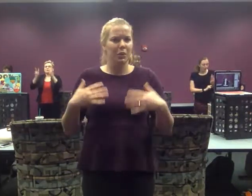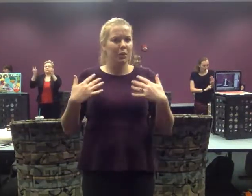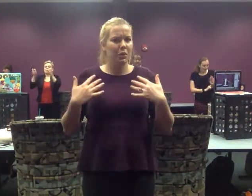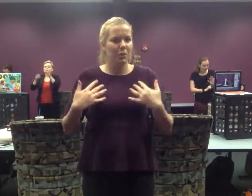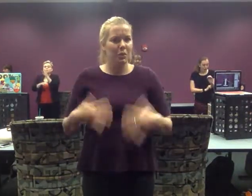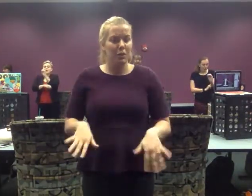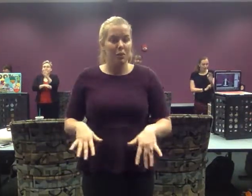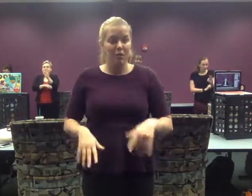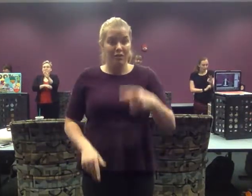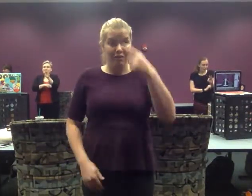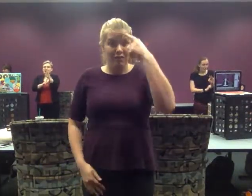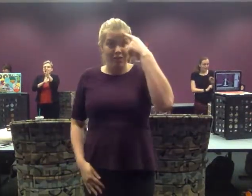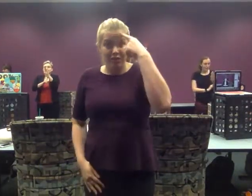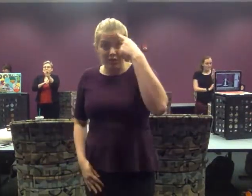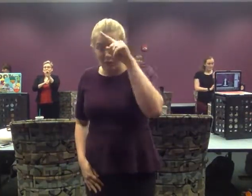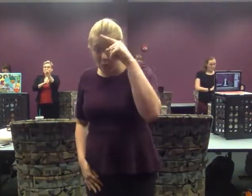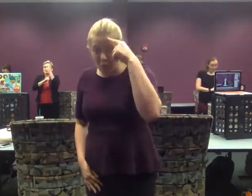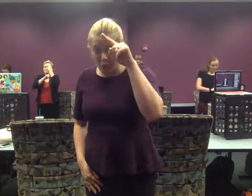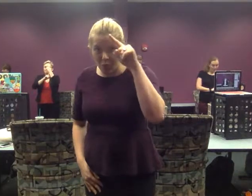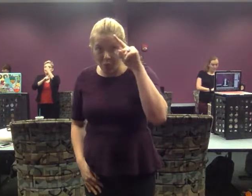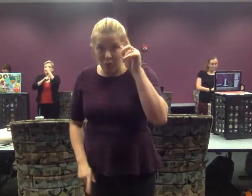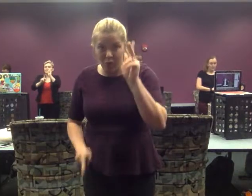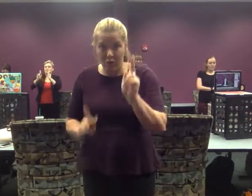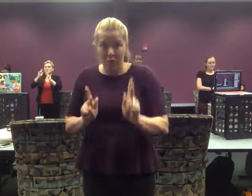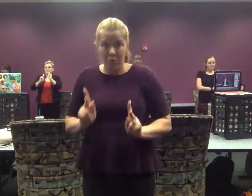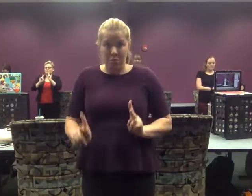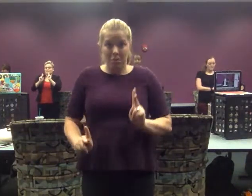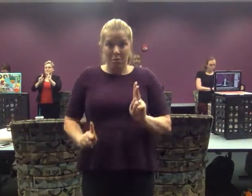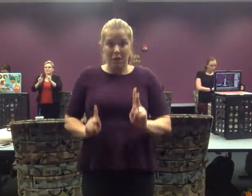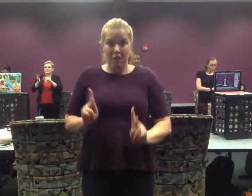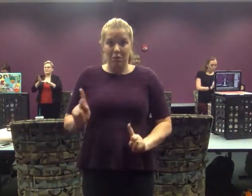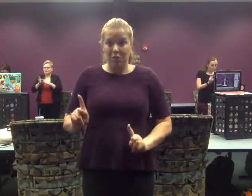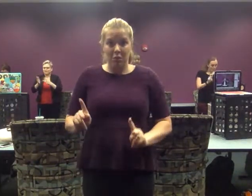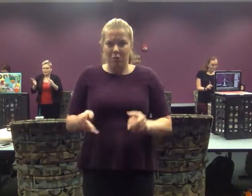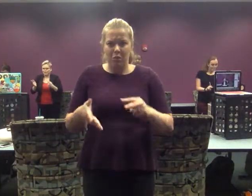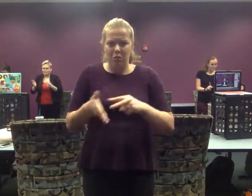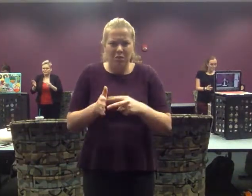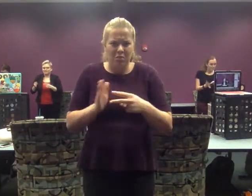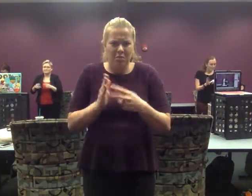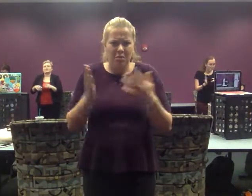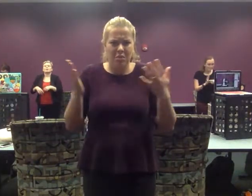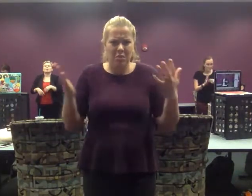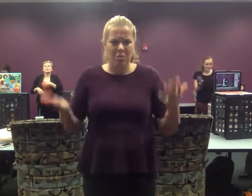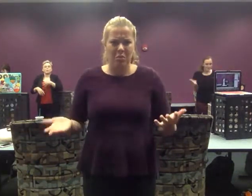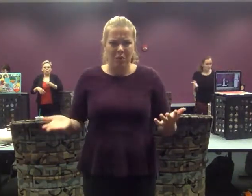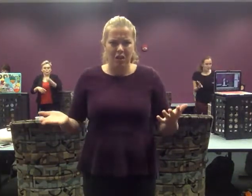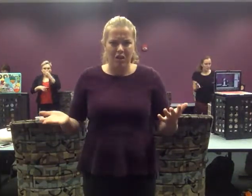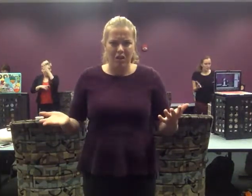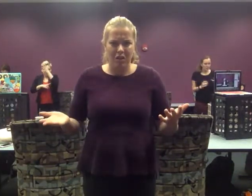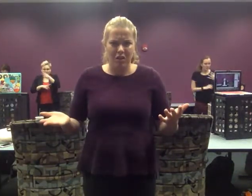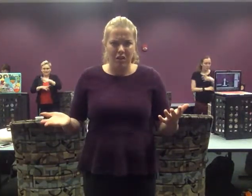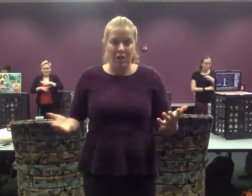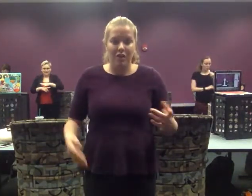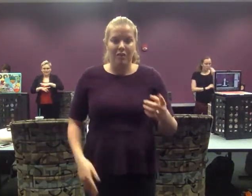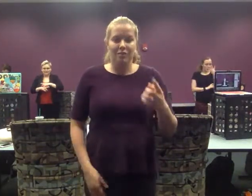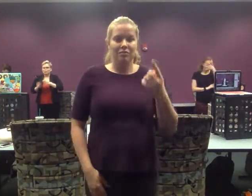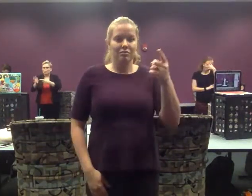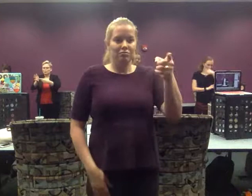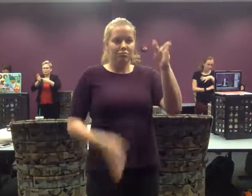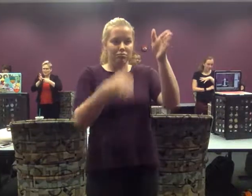by, and for one white man in 17, because the requirements to participate in government were